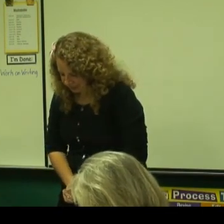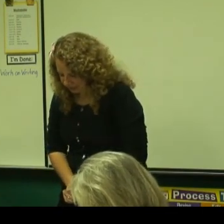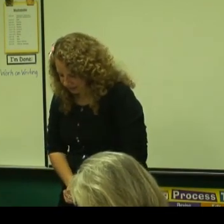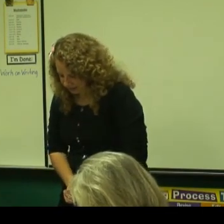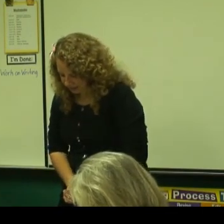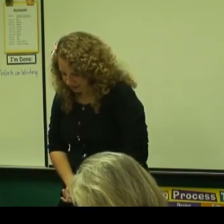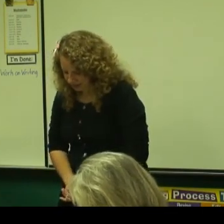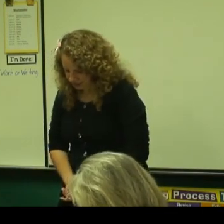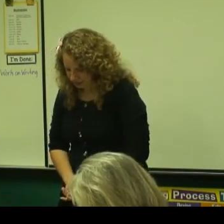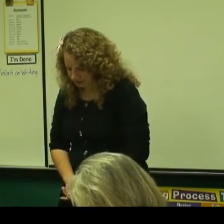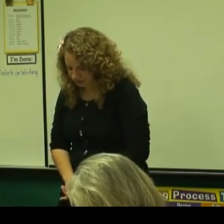Okay, and then,